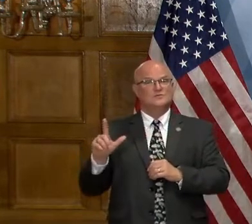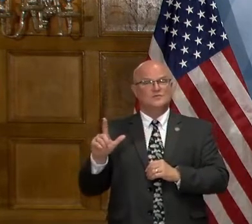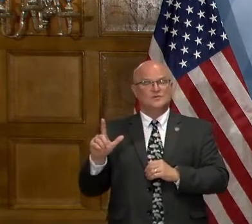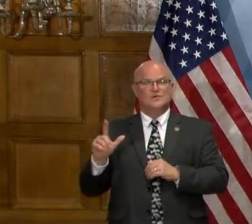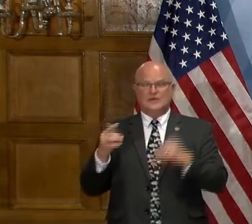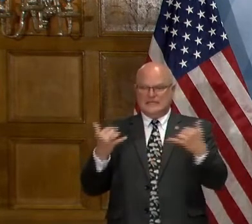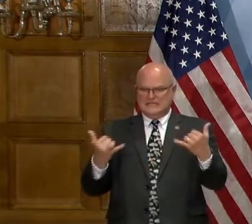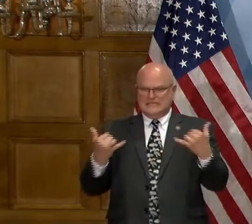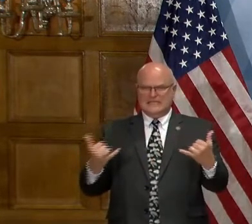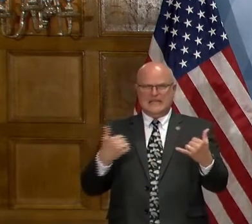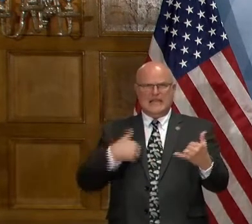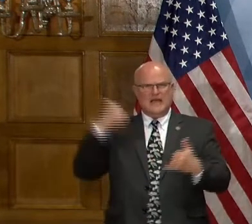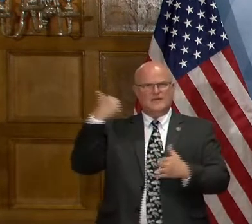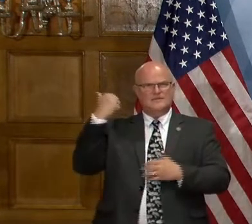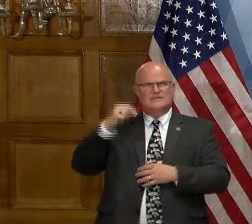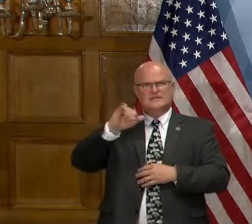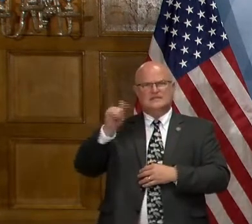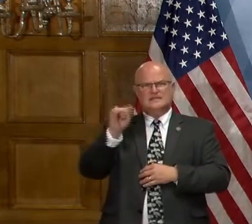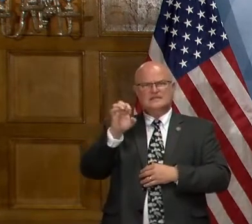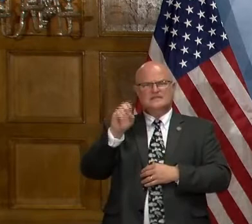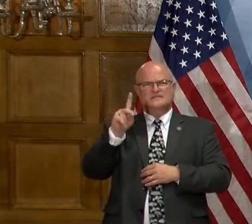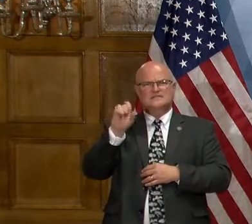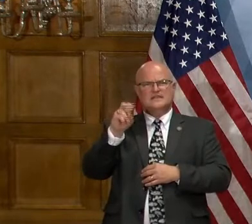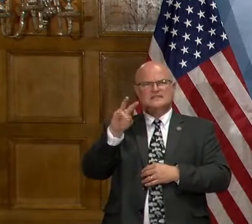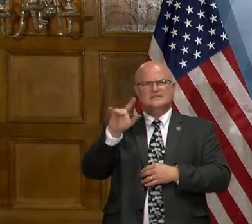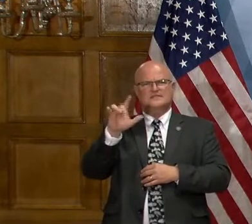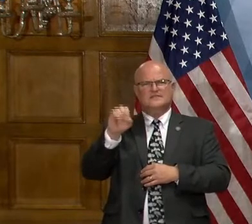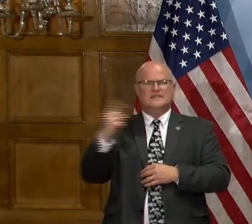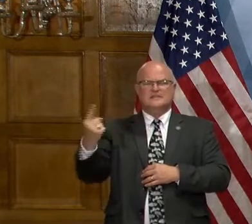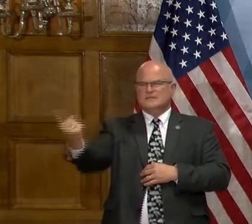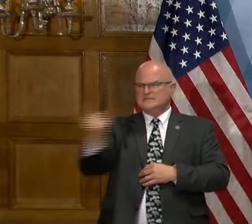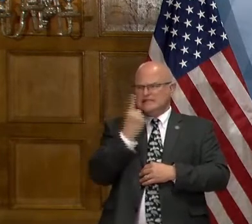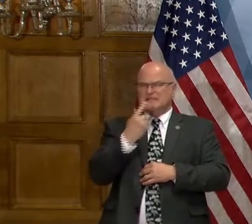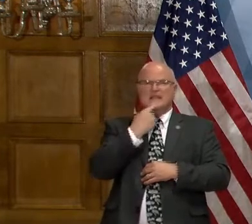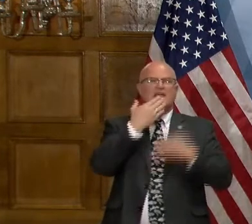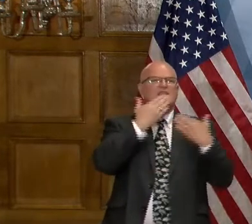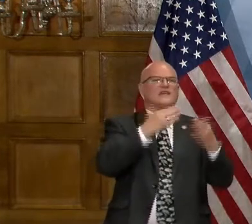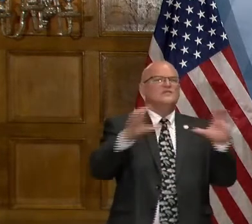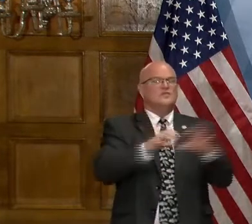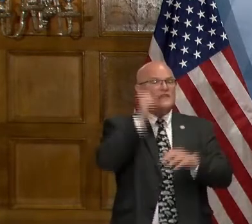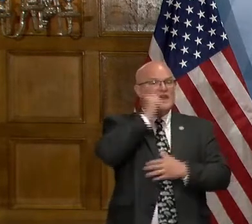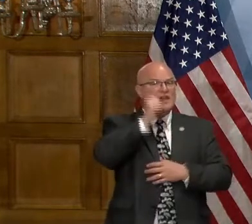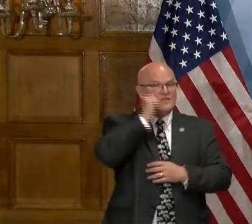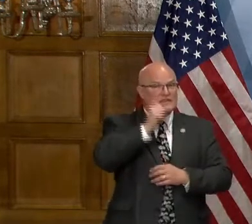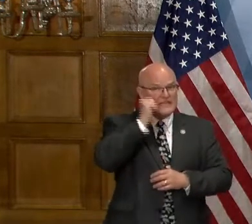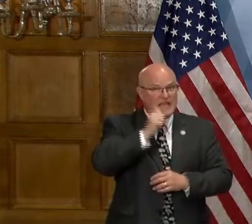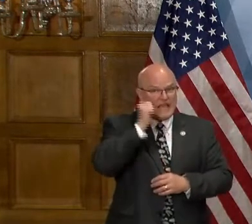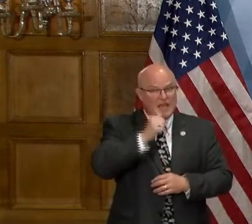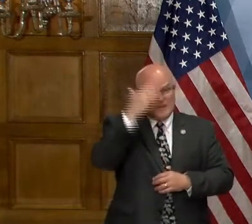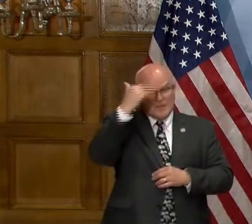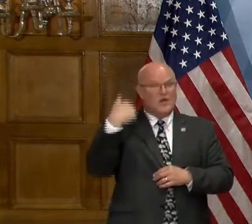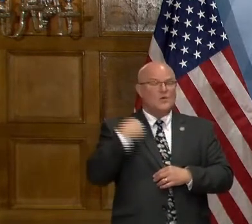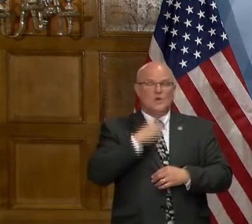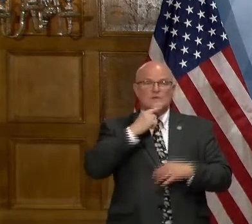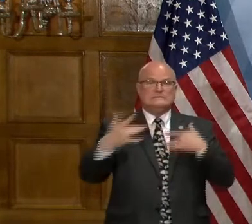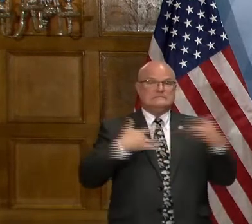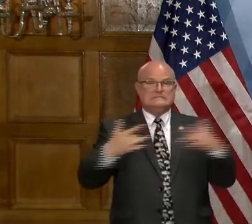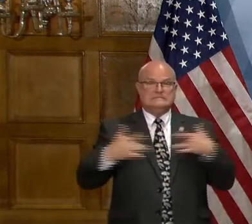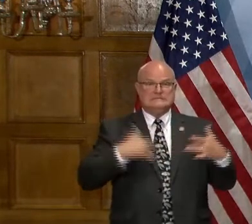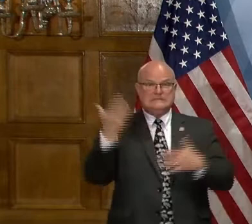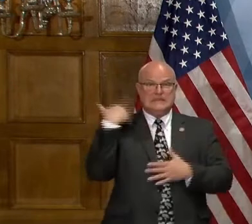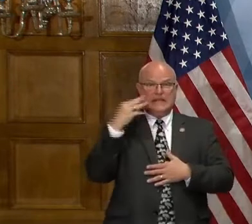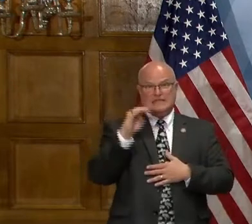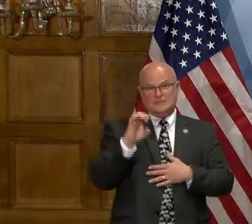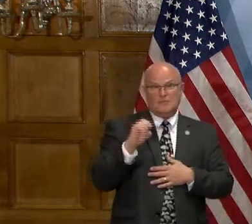Just today I was in Jacksonville and someone came up and said, "Thank you for doing that every day, because we were really worried last